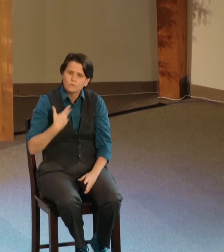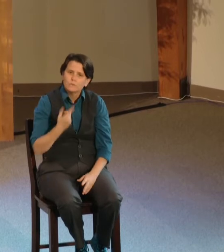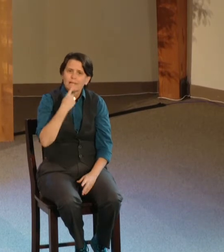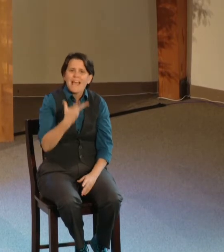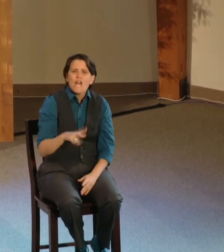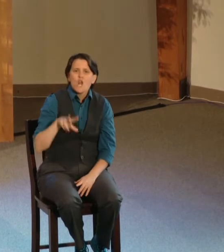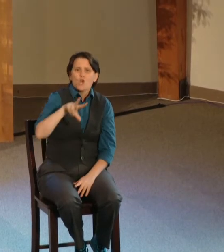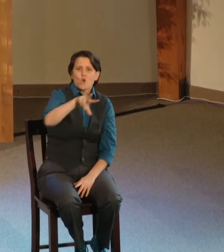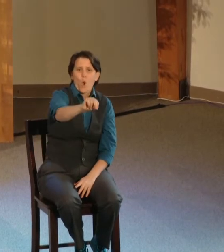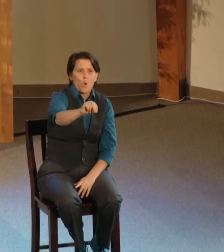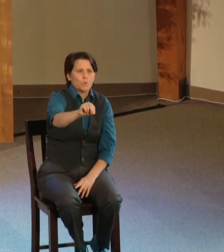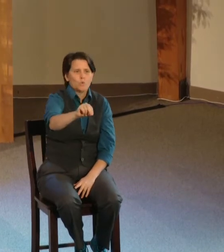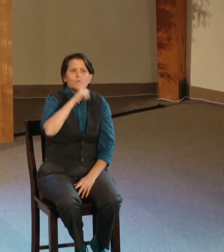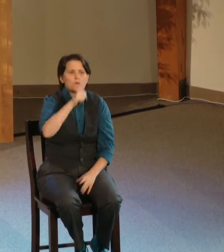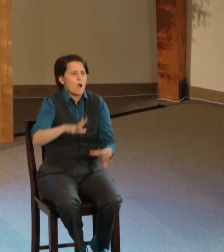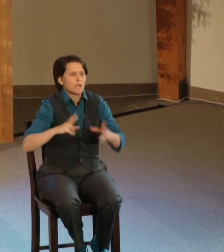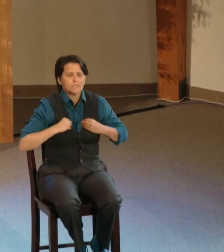that is no longer acceptable.